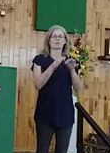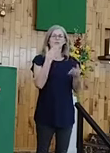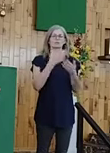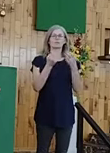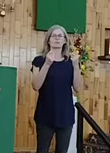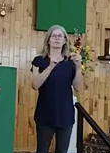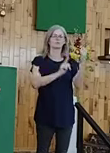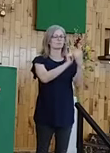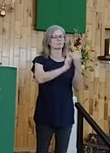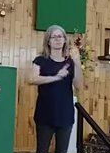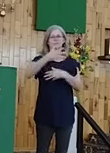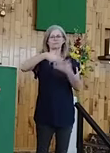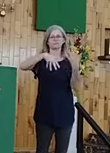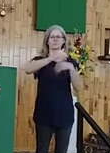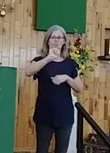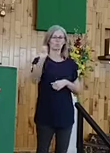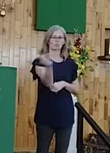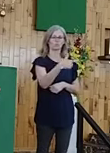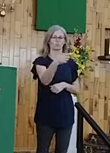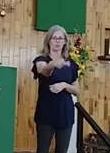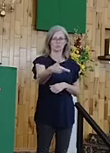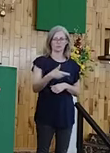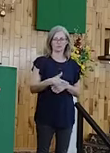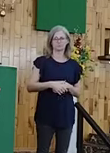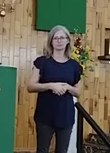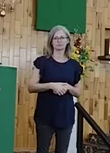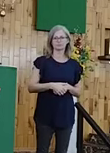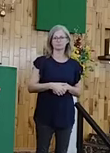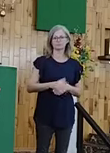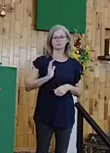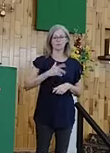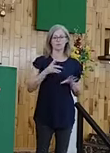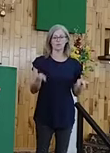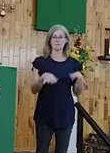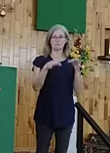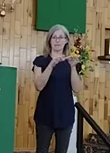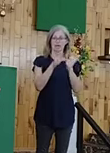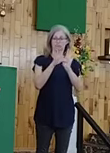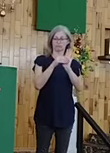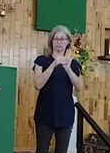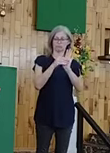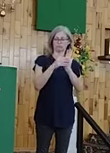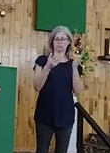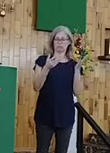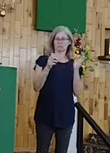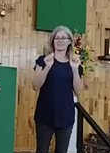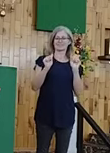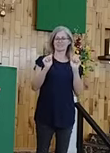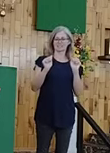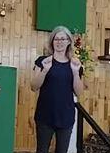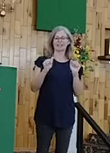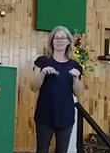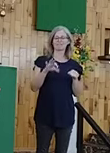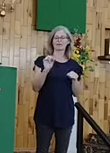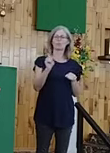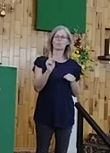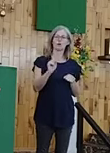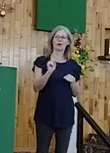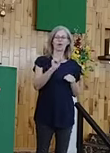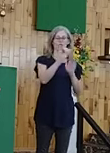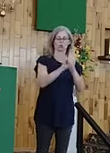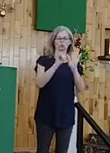parishioners and guests. All are welcome. Our Mass recordings are now archived on our YouTube